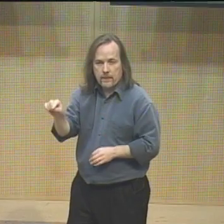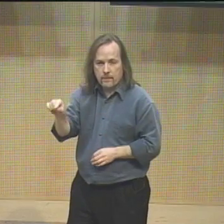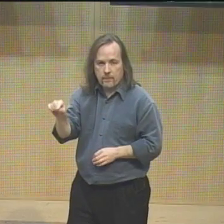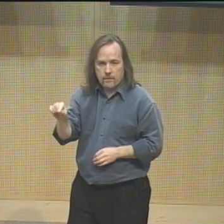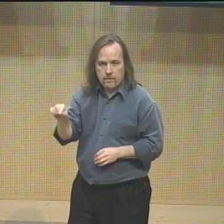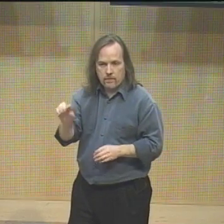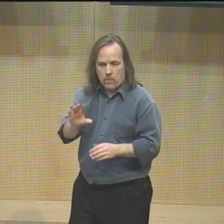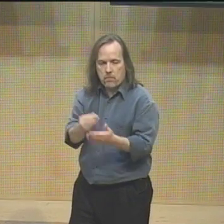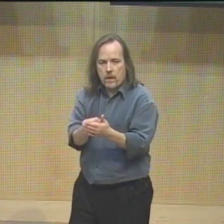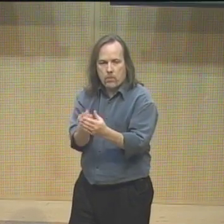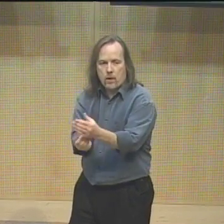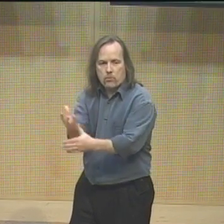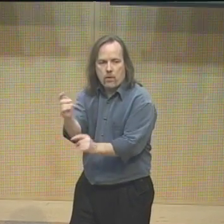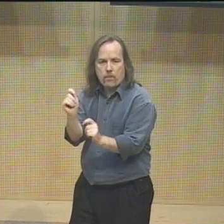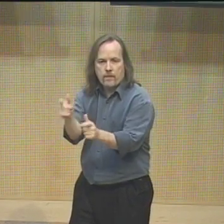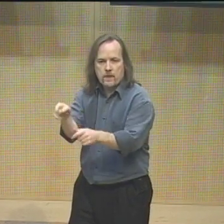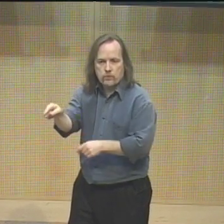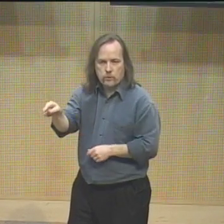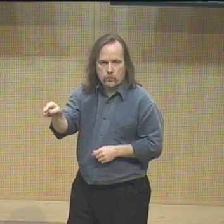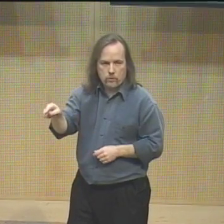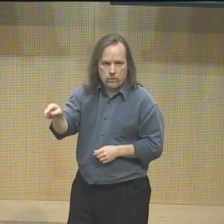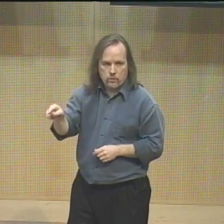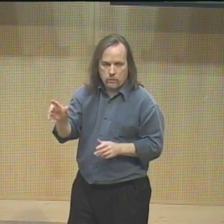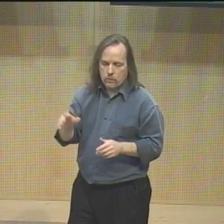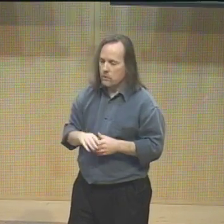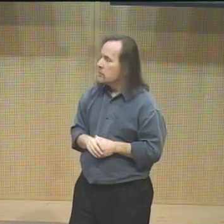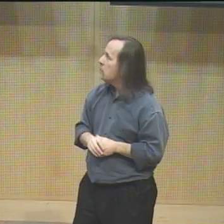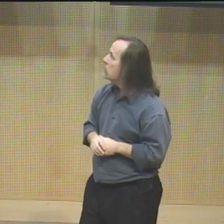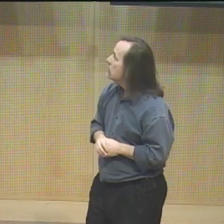tax-free and your money will grow at a faster rate.